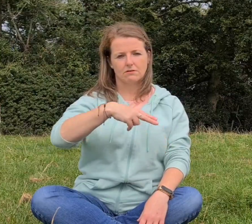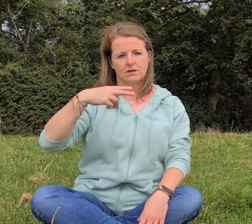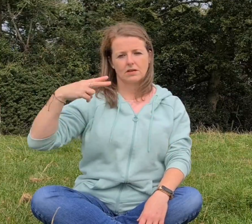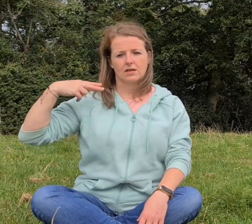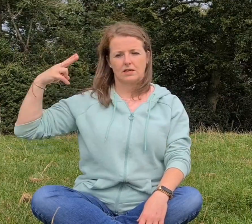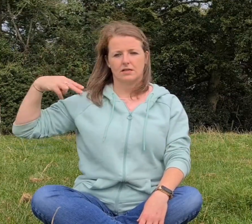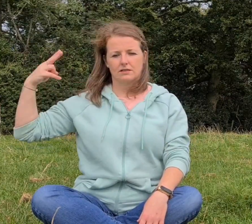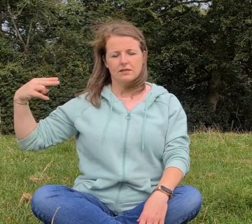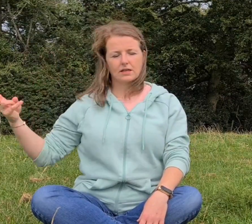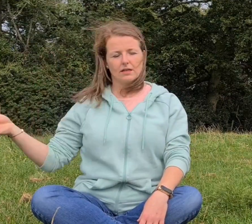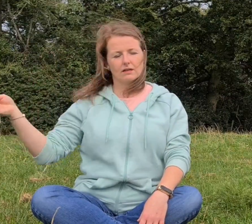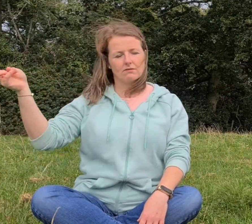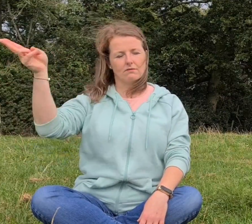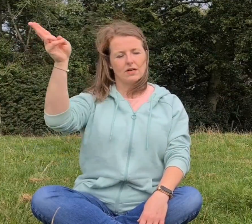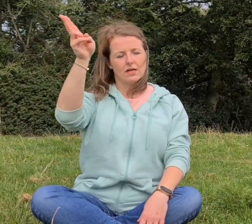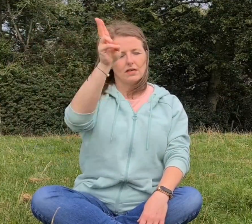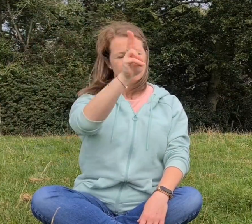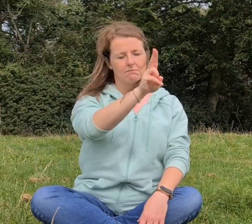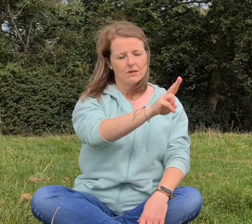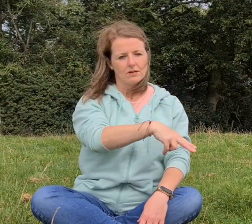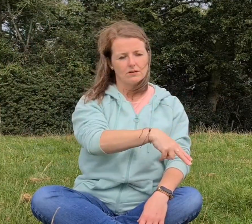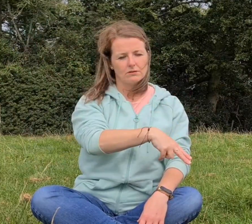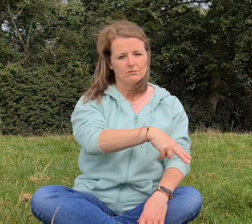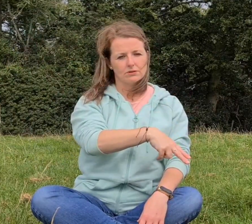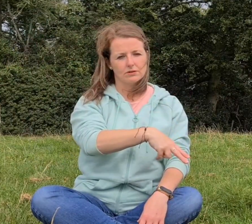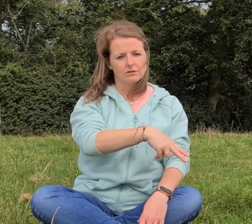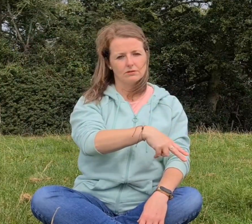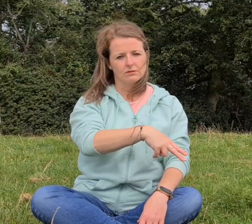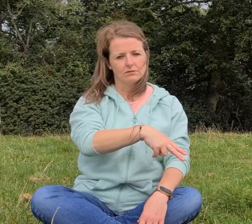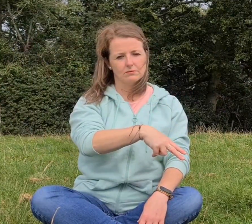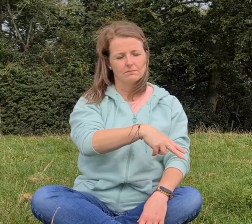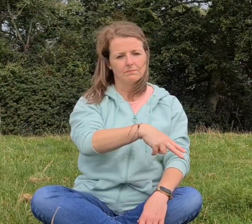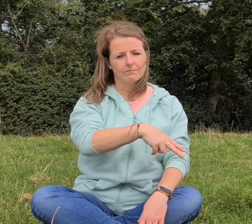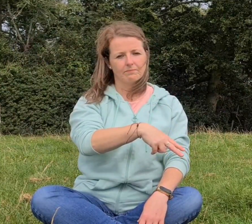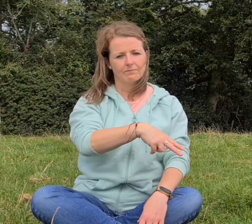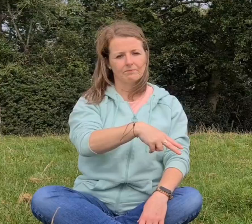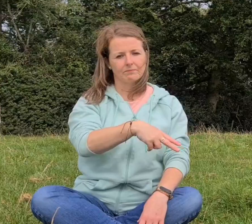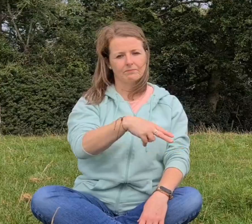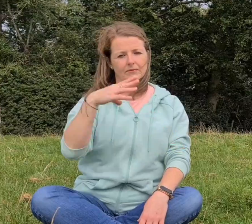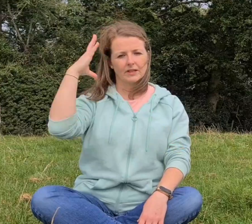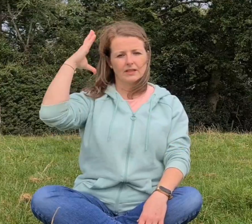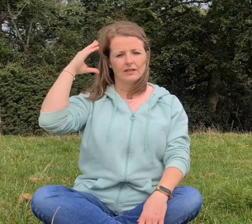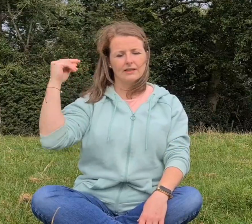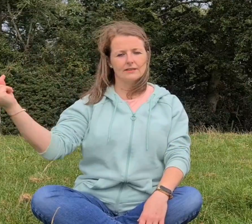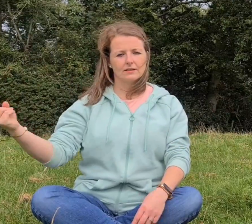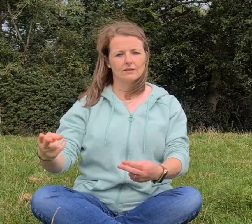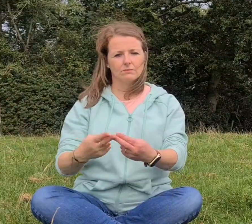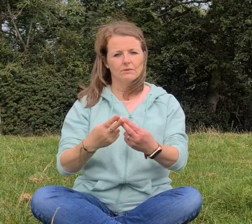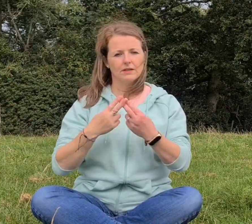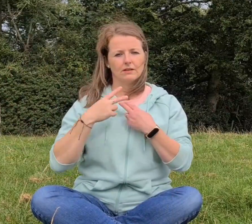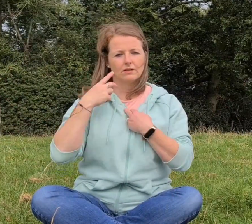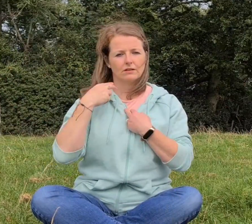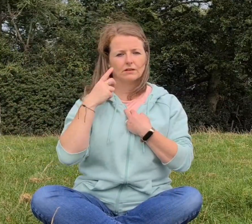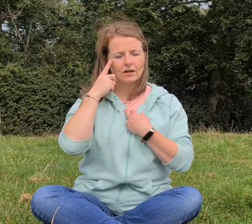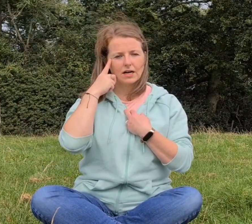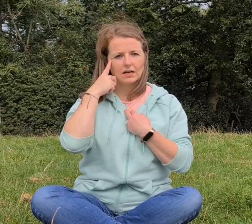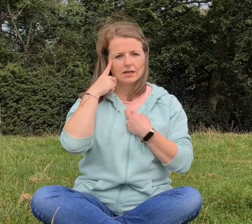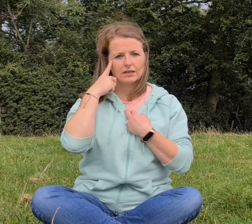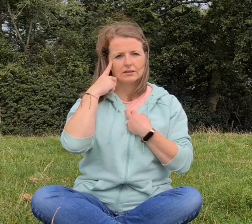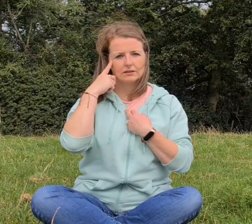rainbow, sing a rainbow too. Listen with your